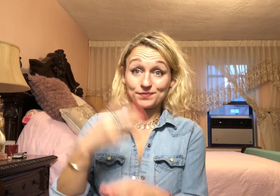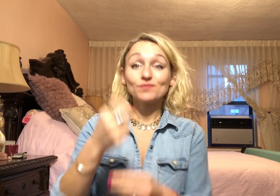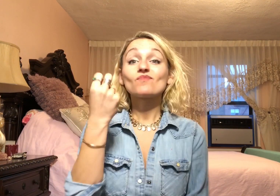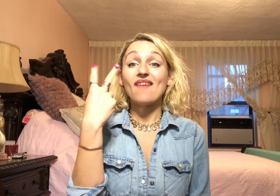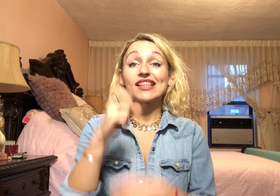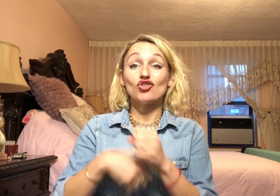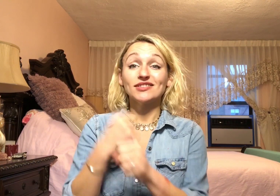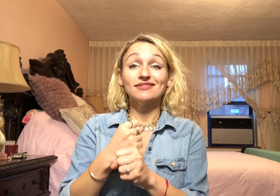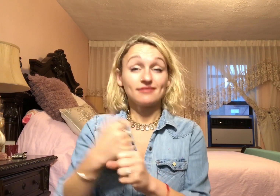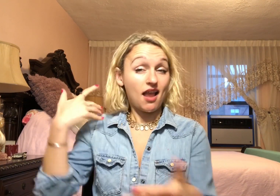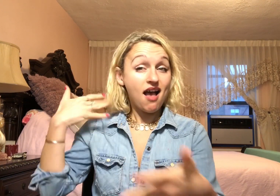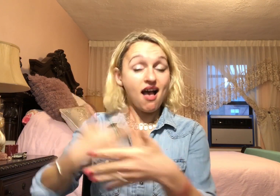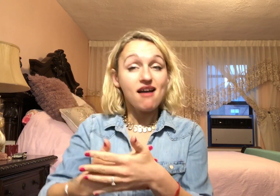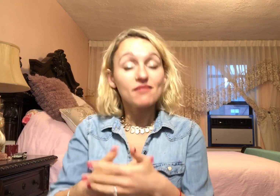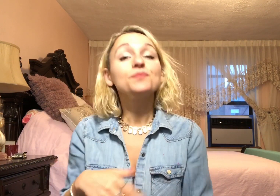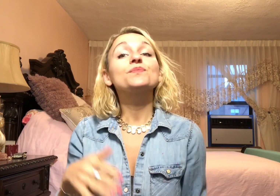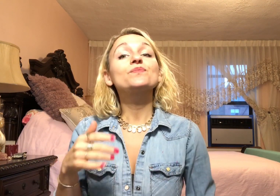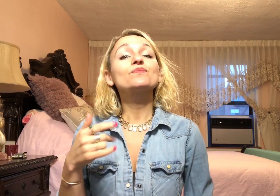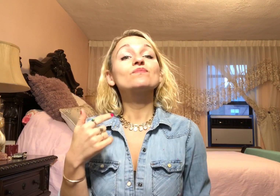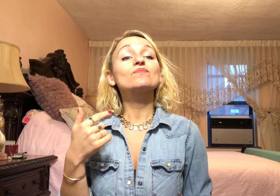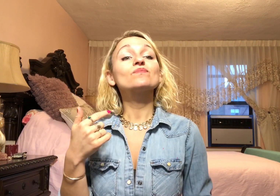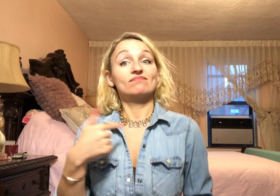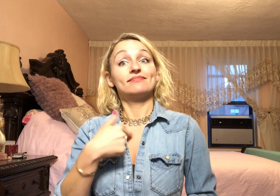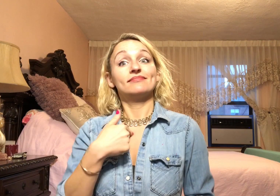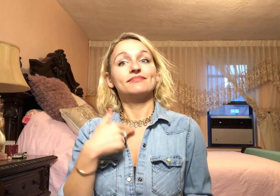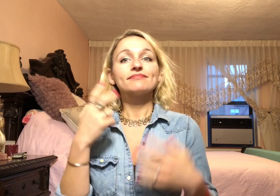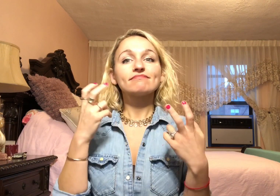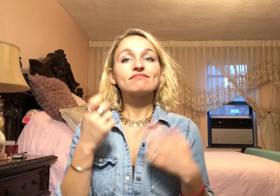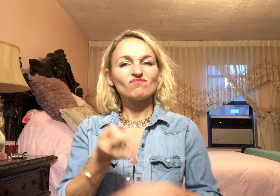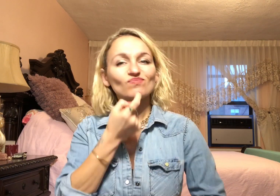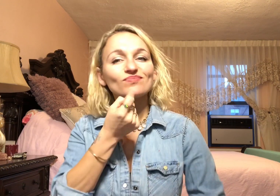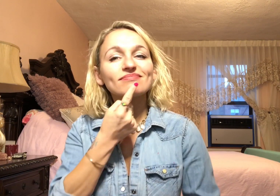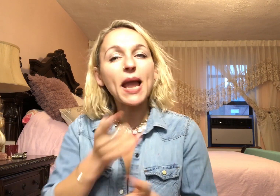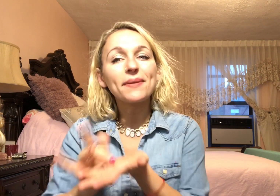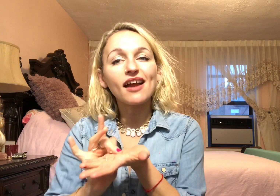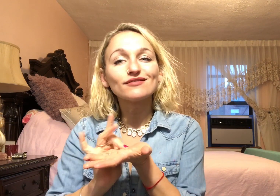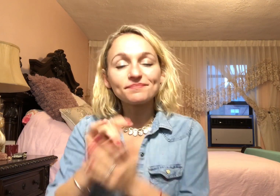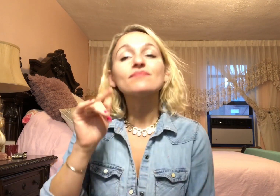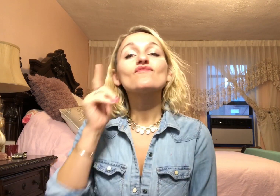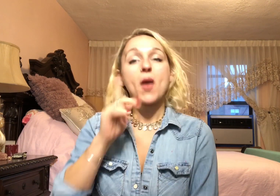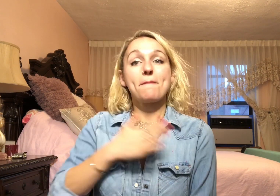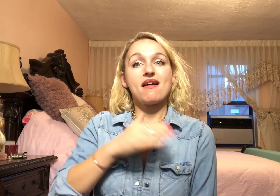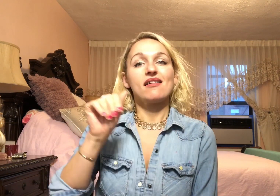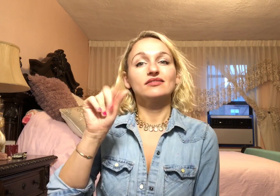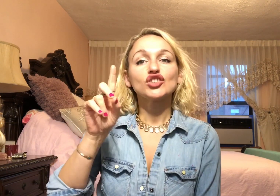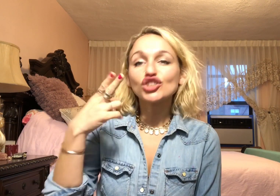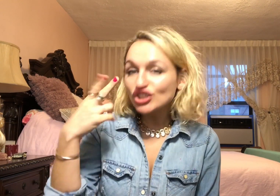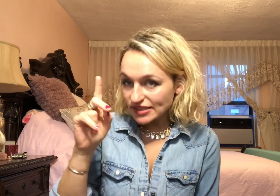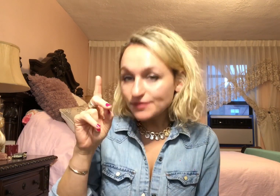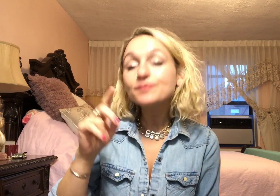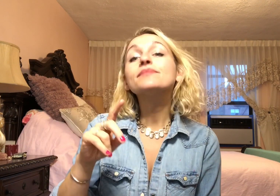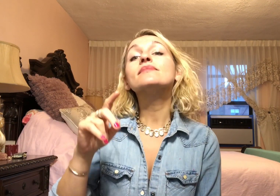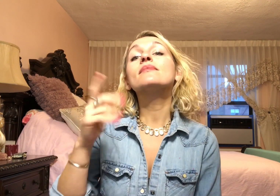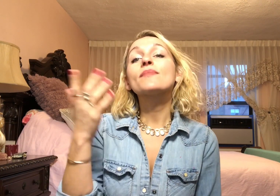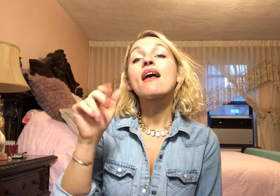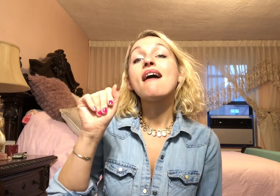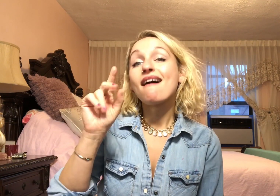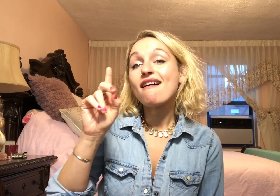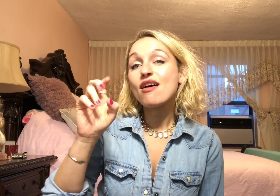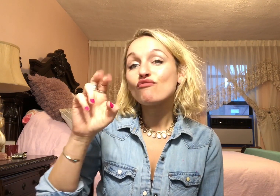too. For the past 12 years, I've been taking medication for my ADHD.